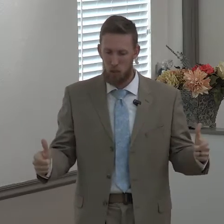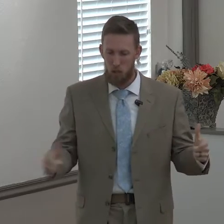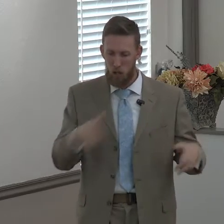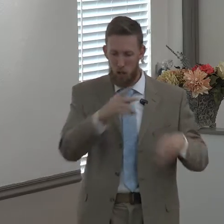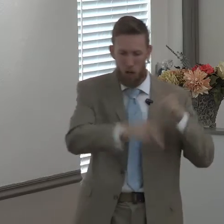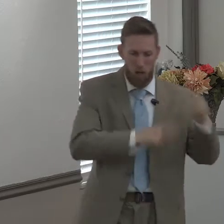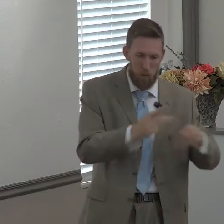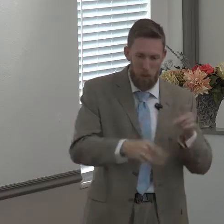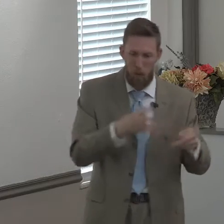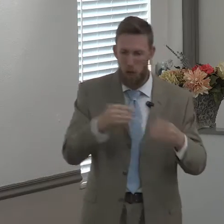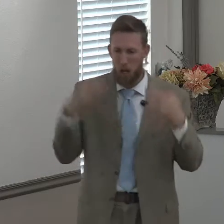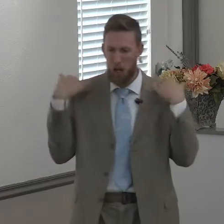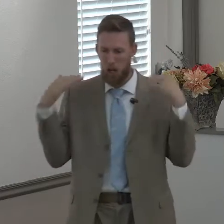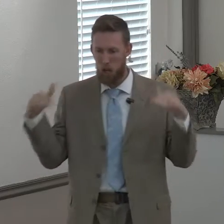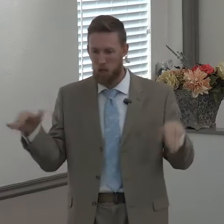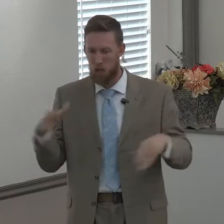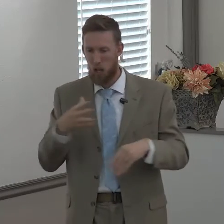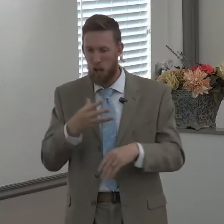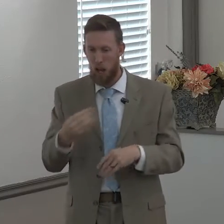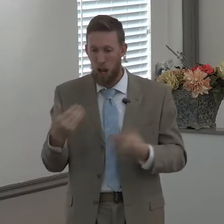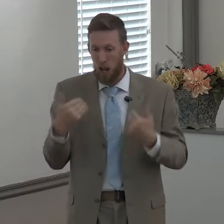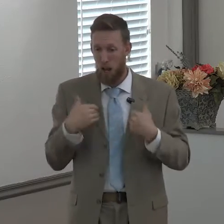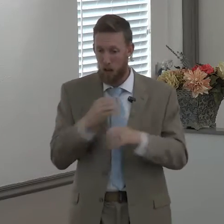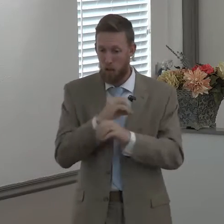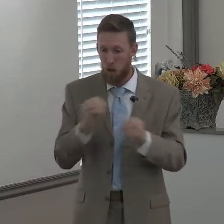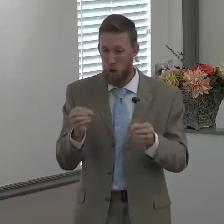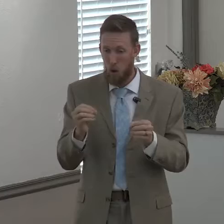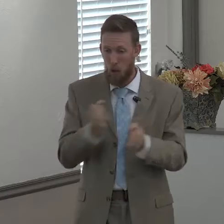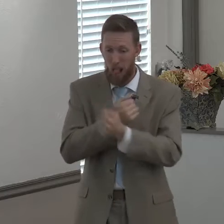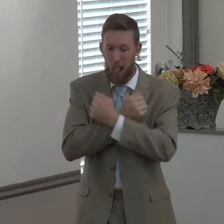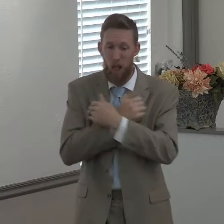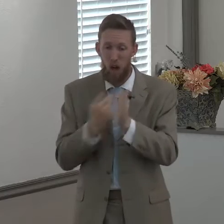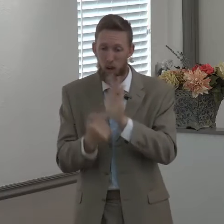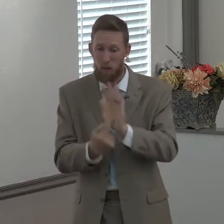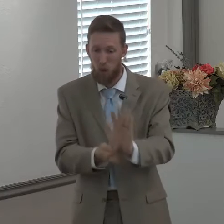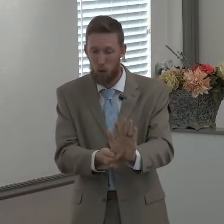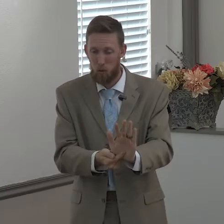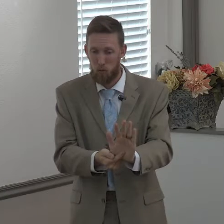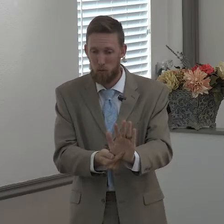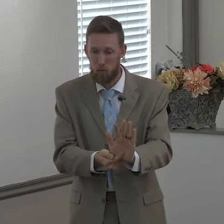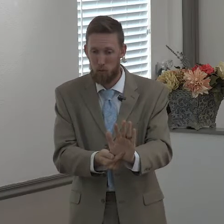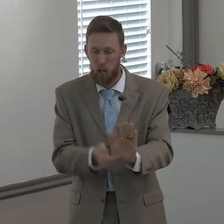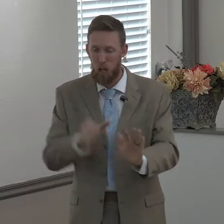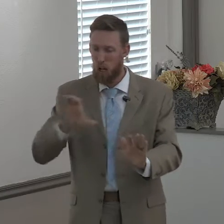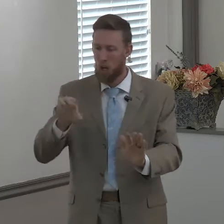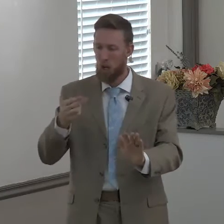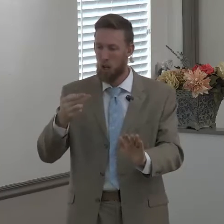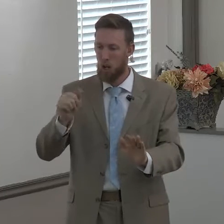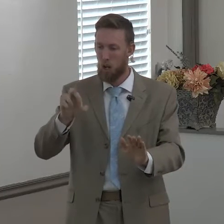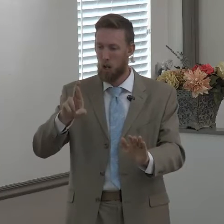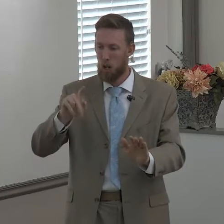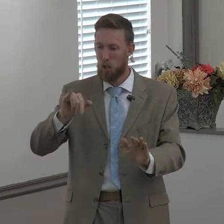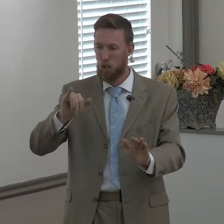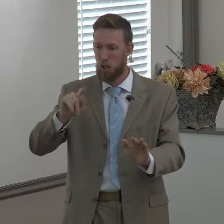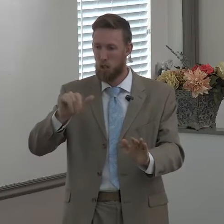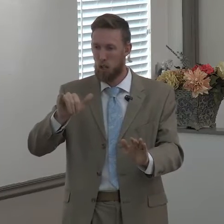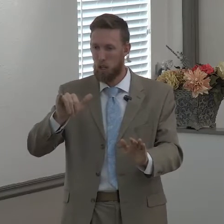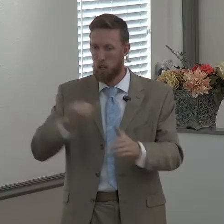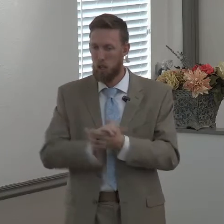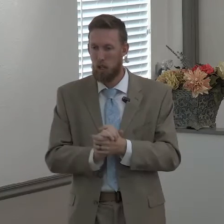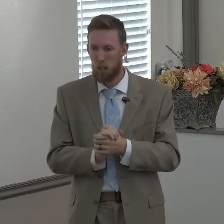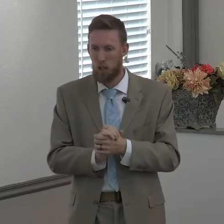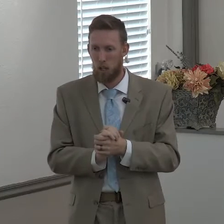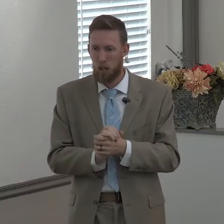three verses. Though I speak with the tongues of men and of angels and have not charity. And